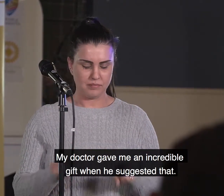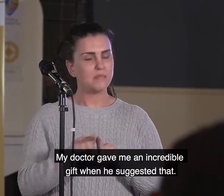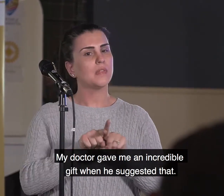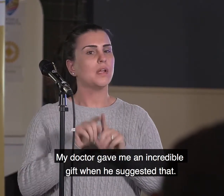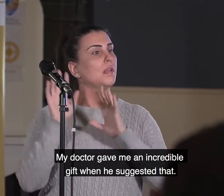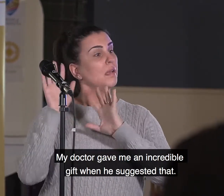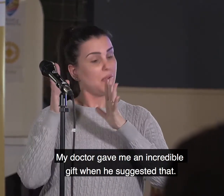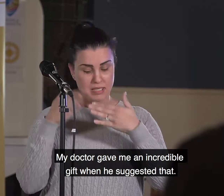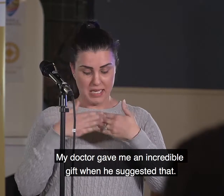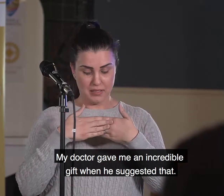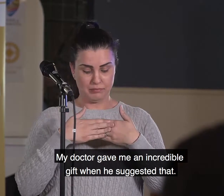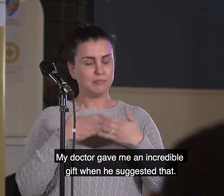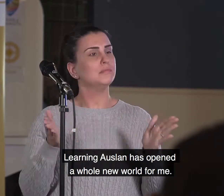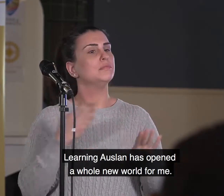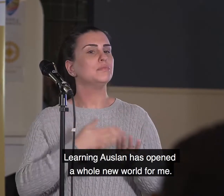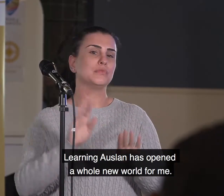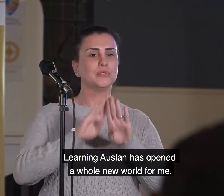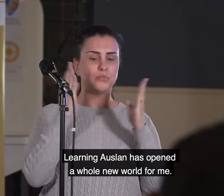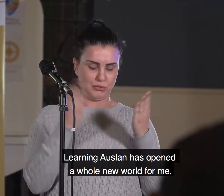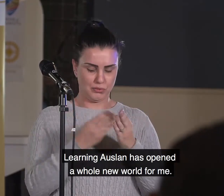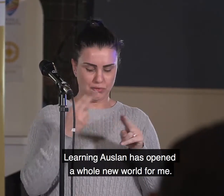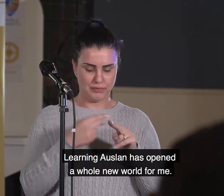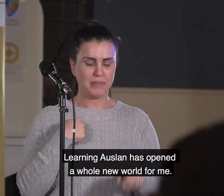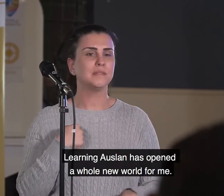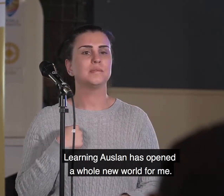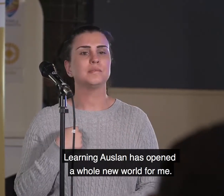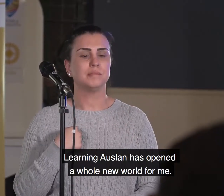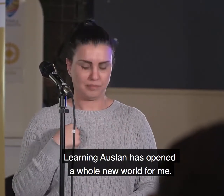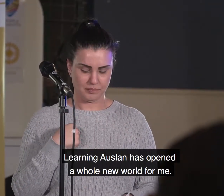that. Learning Auslan has opened a whole new world for me.